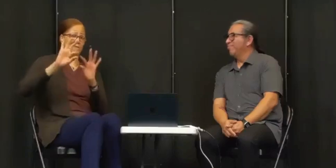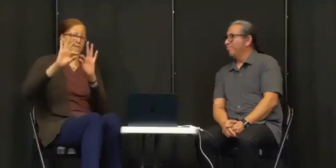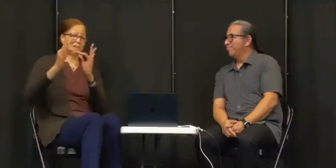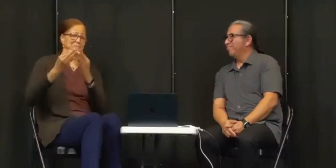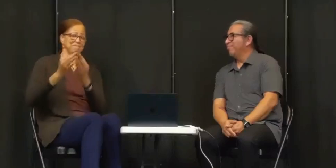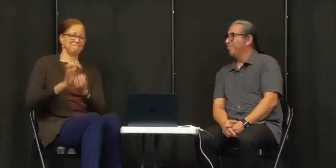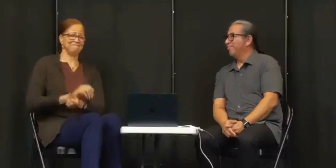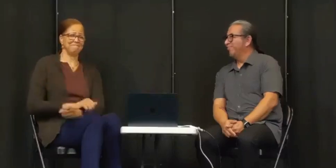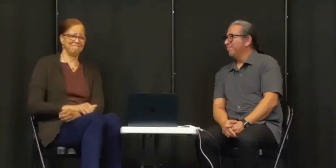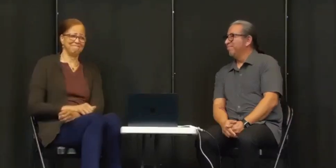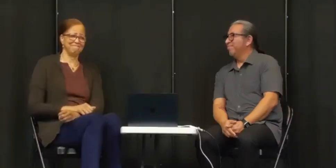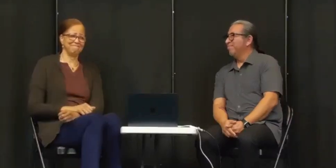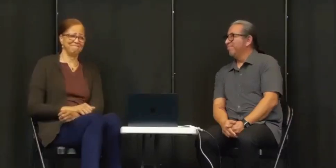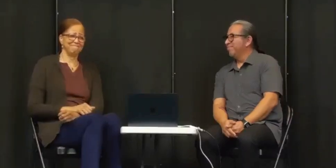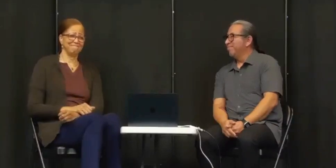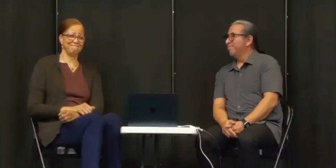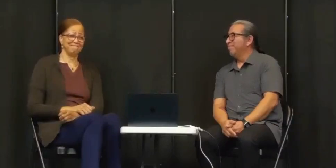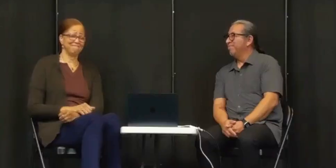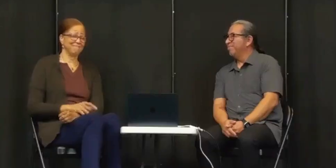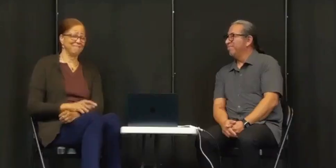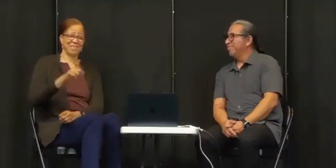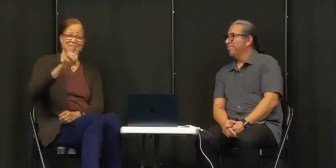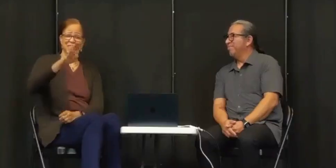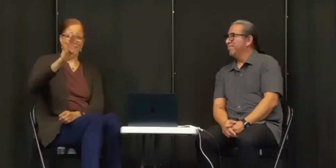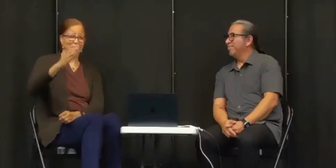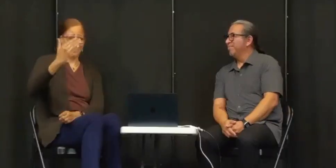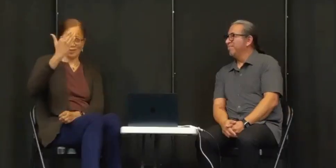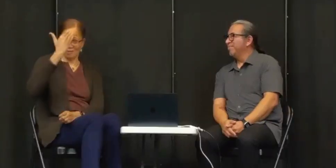Tell them that you love them. Tell your family that you love them.